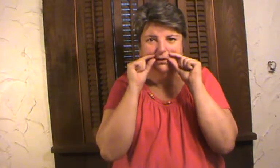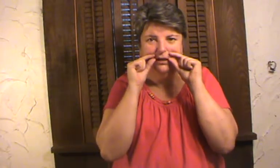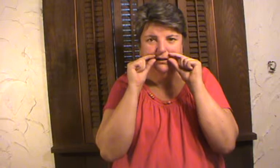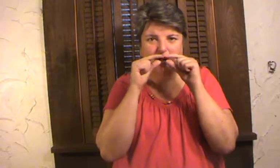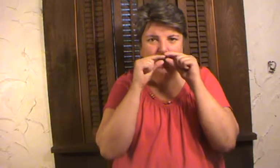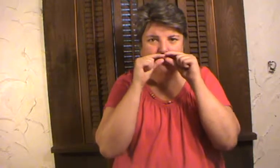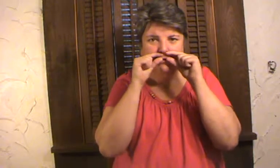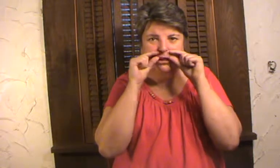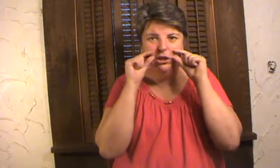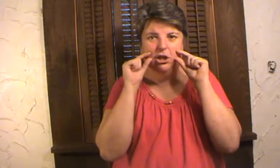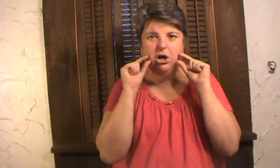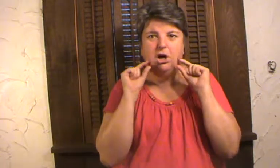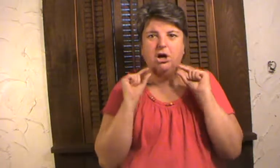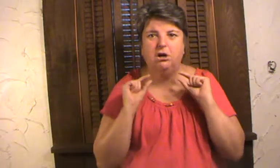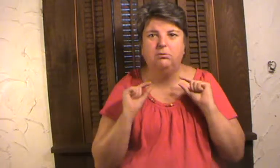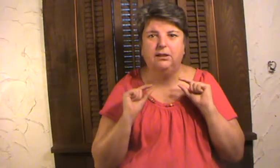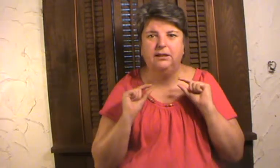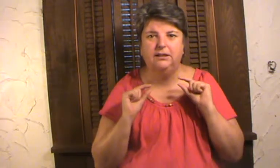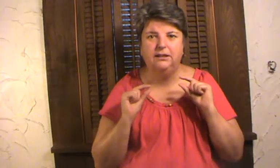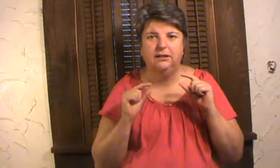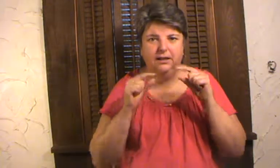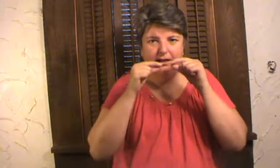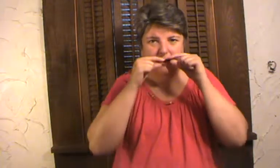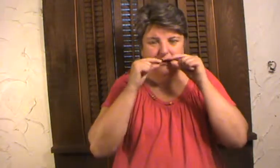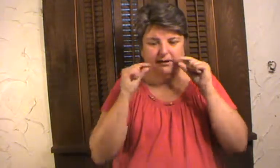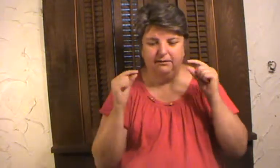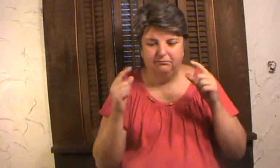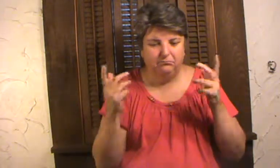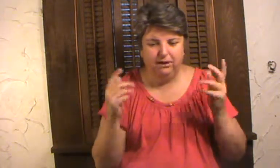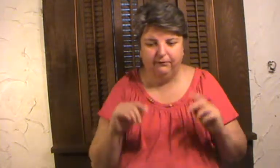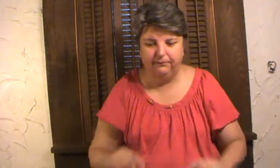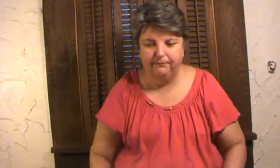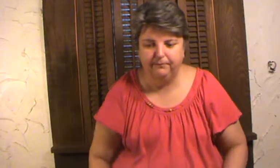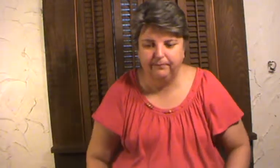one, it's a long one, whatever.